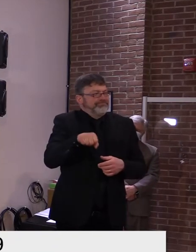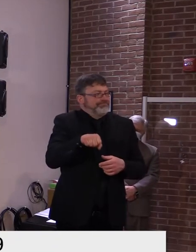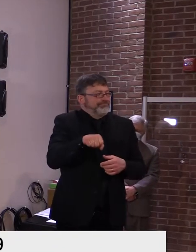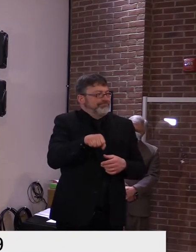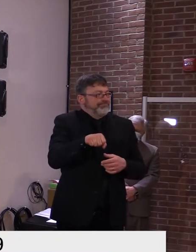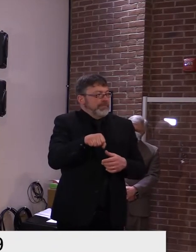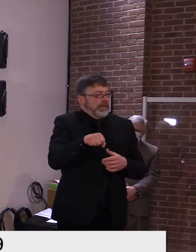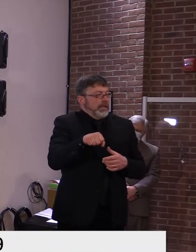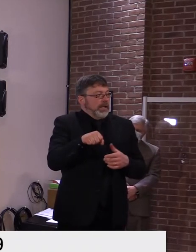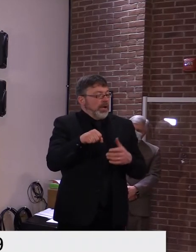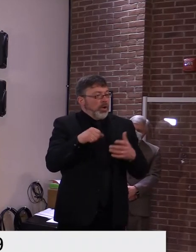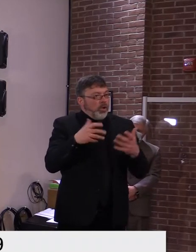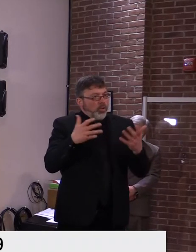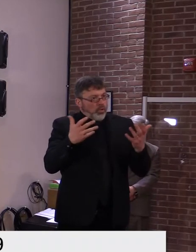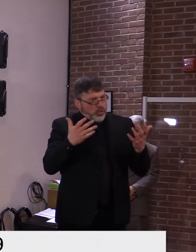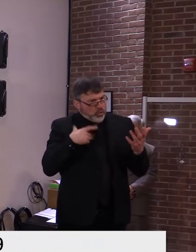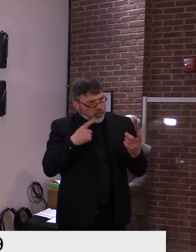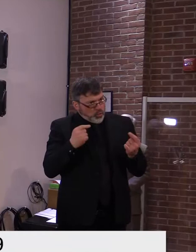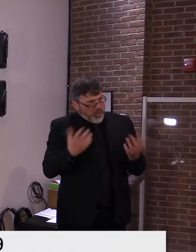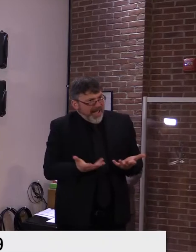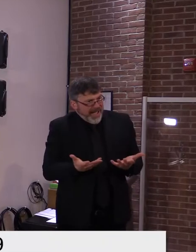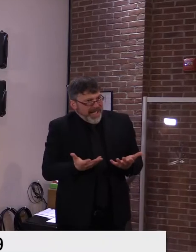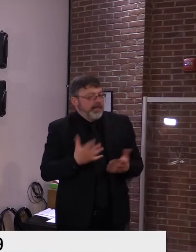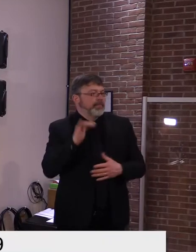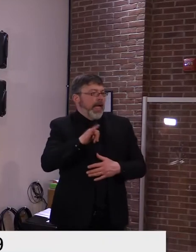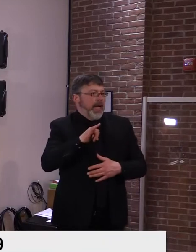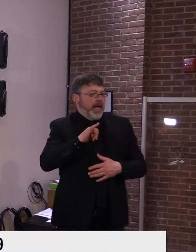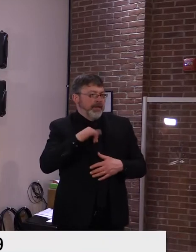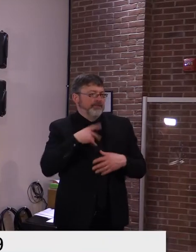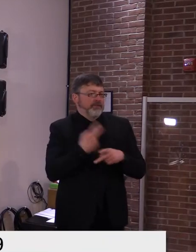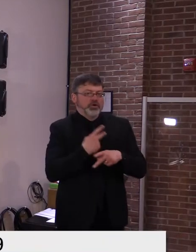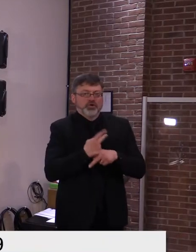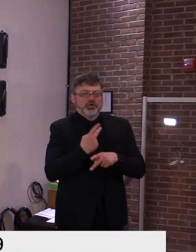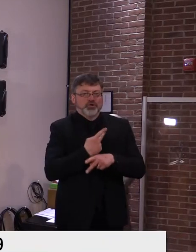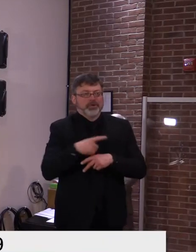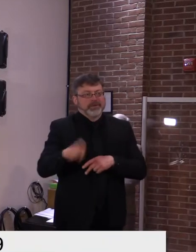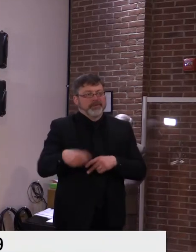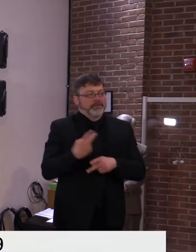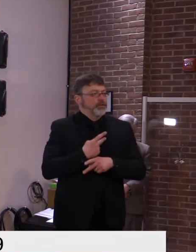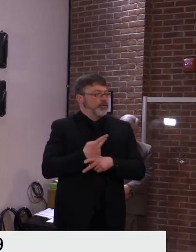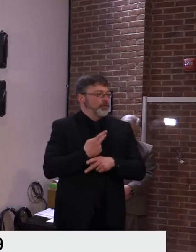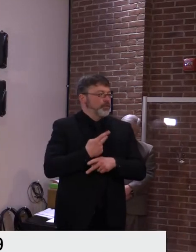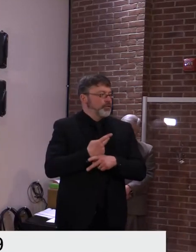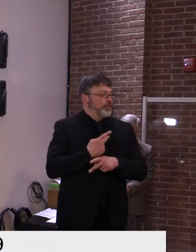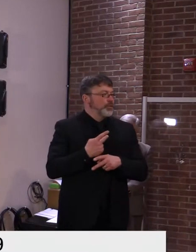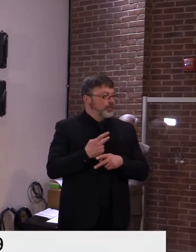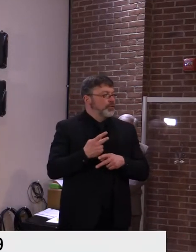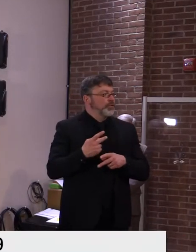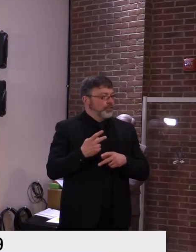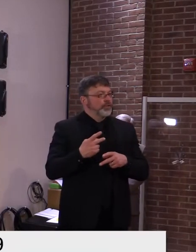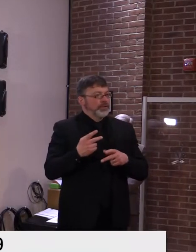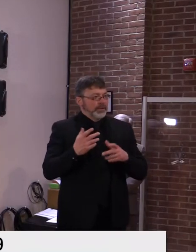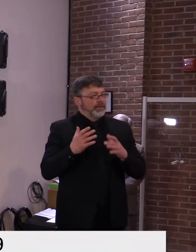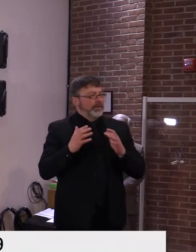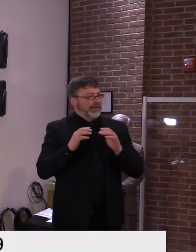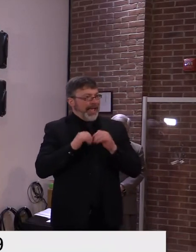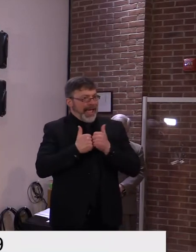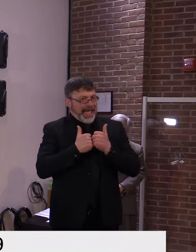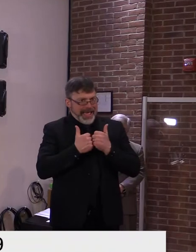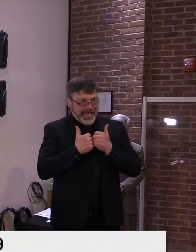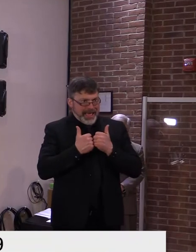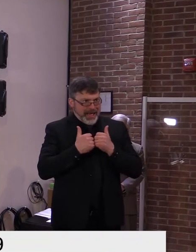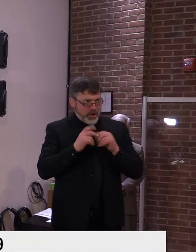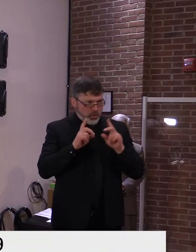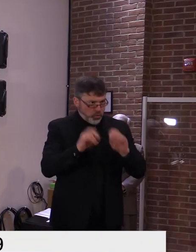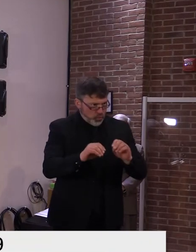money, certain dollars, to implement this plan. But again, it's a step in the right direction. This is